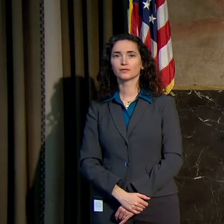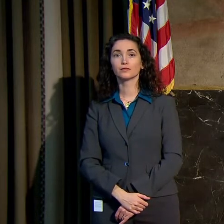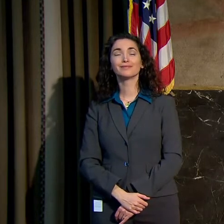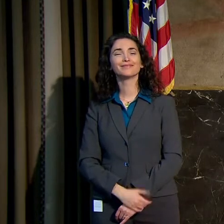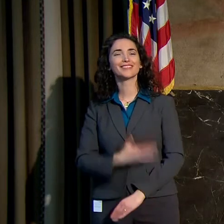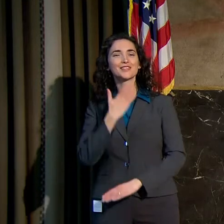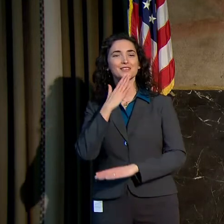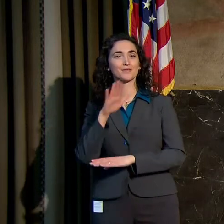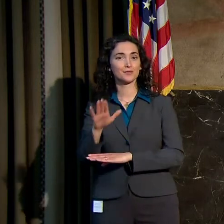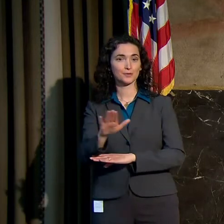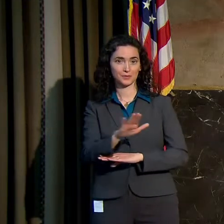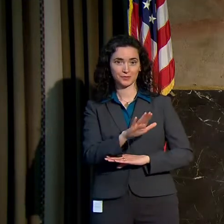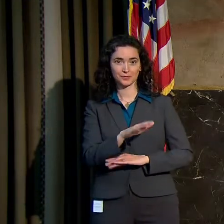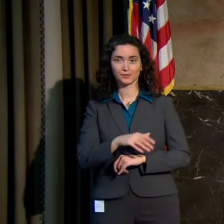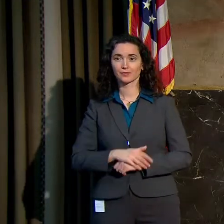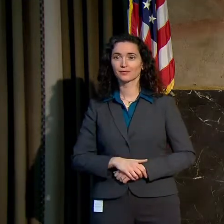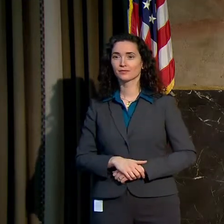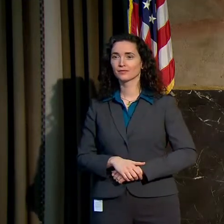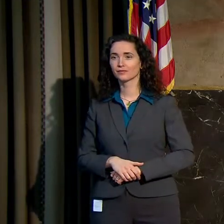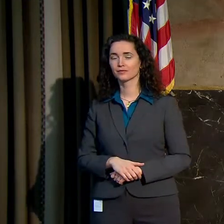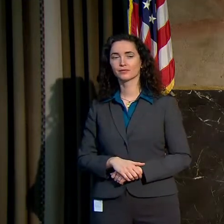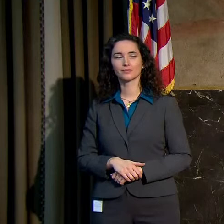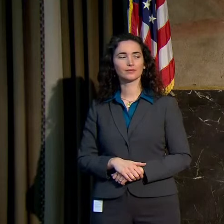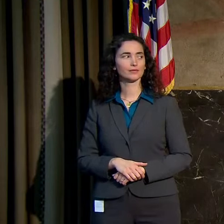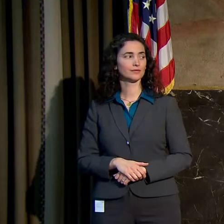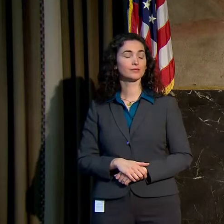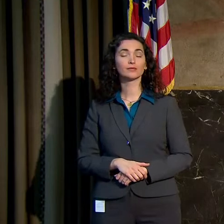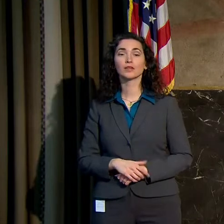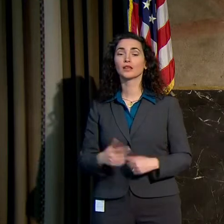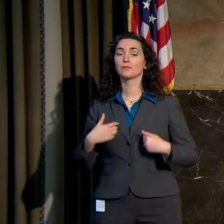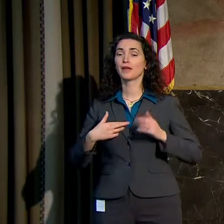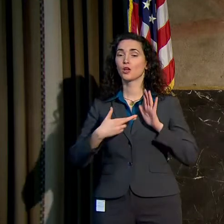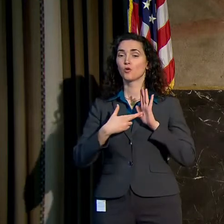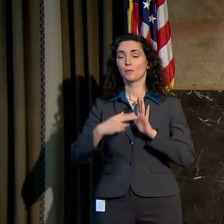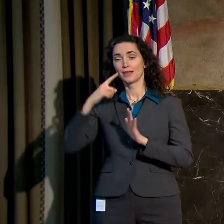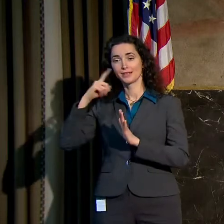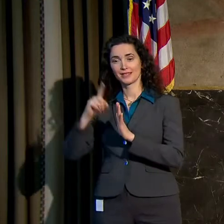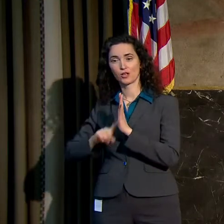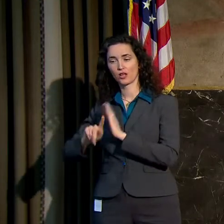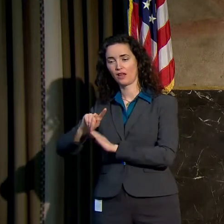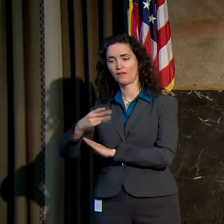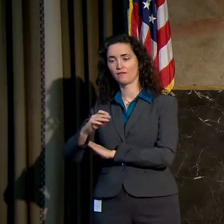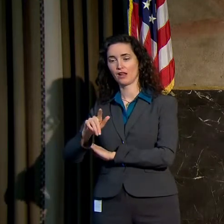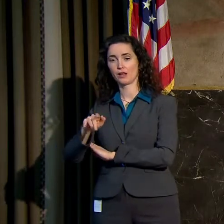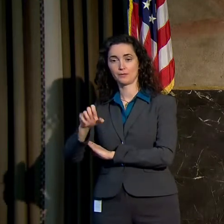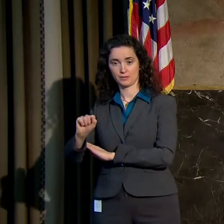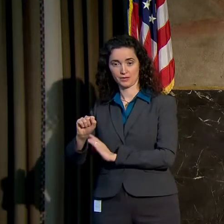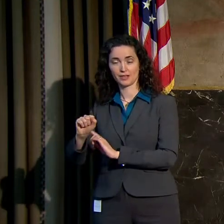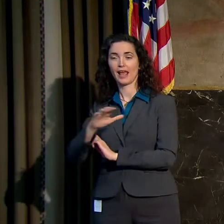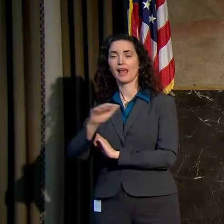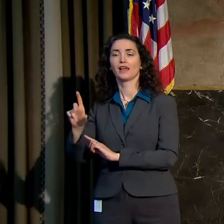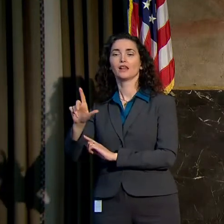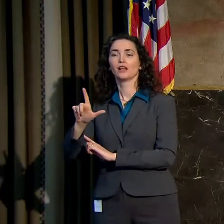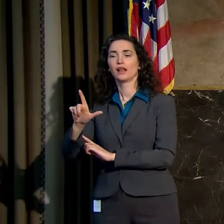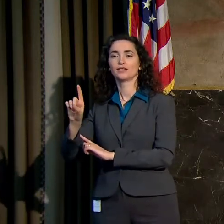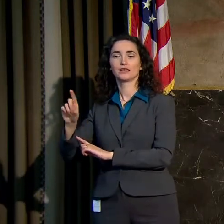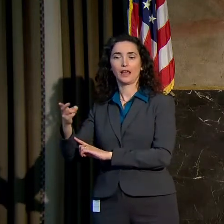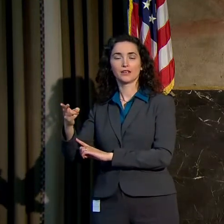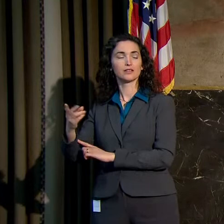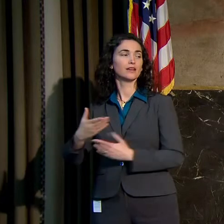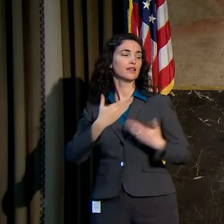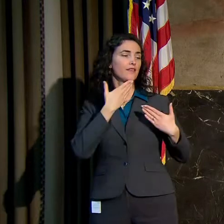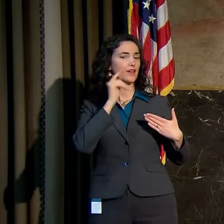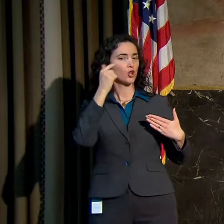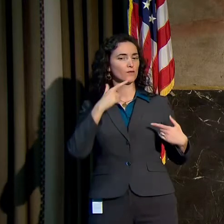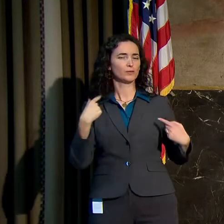Good afternoon. I think on behalf of Secretary Phillips and LDH, I'd like to thank you, Governor, again for your leadership throughout